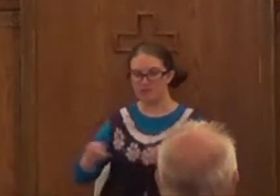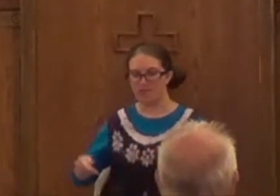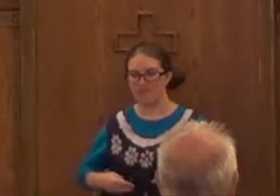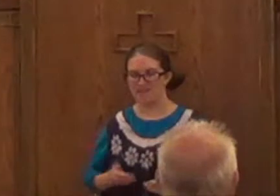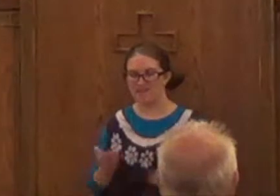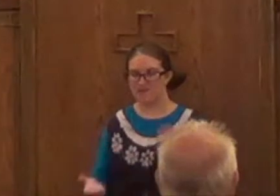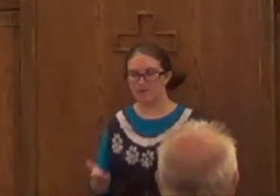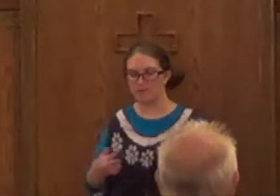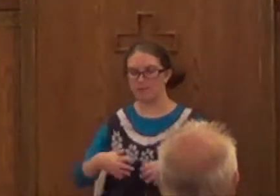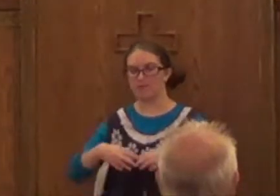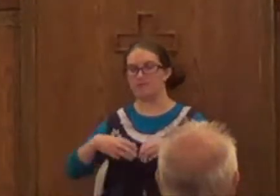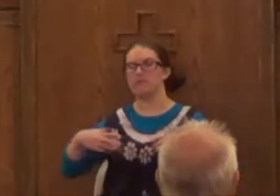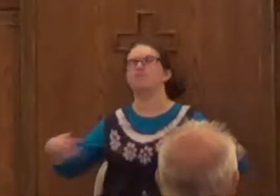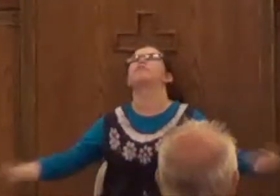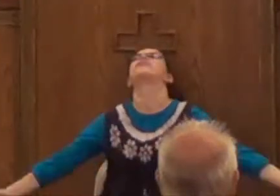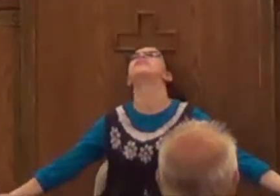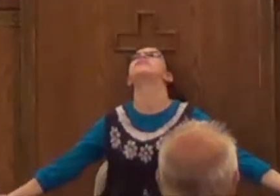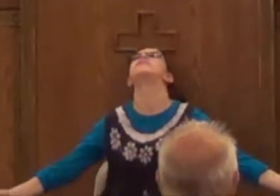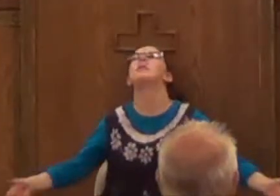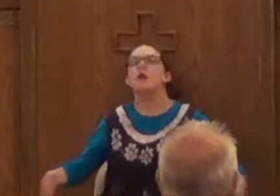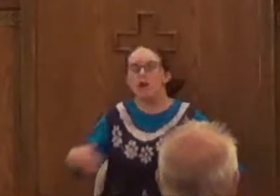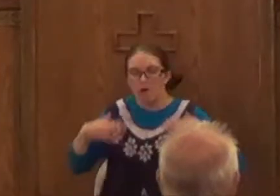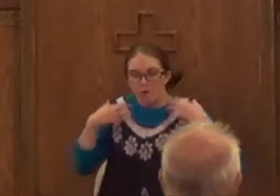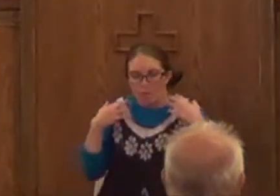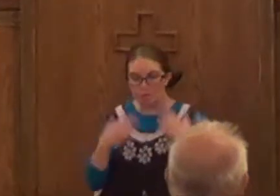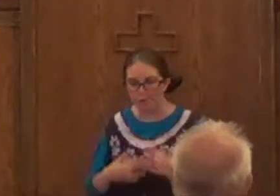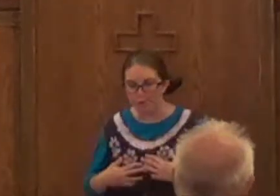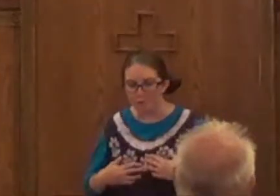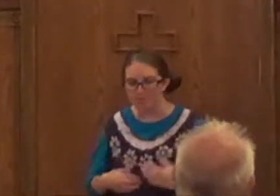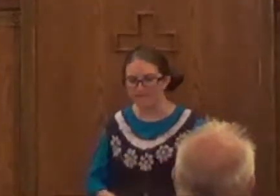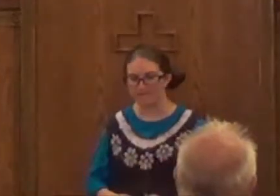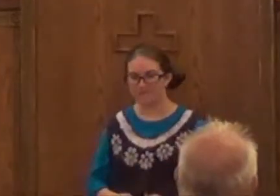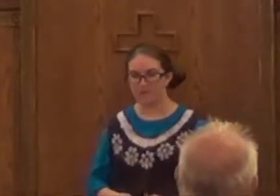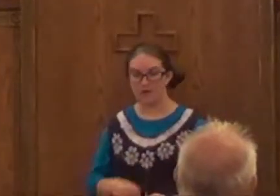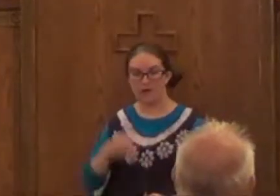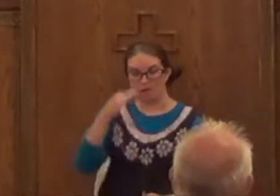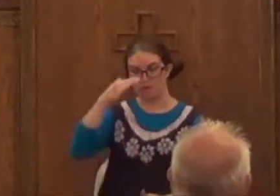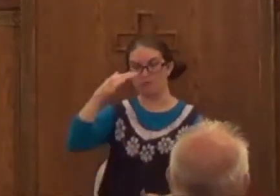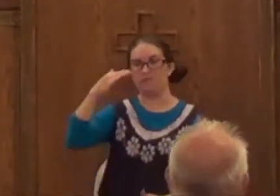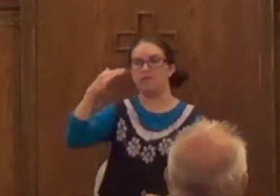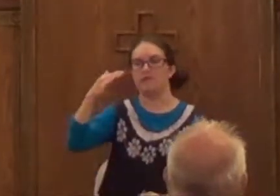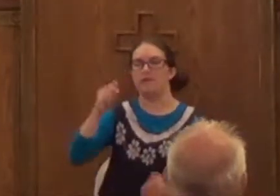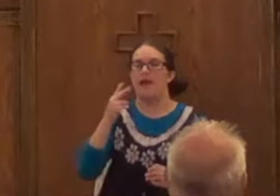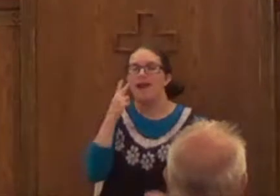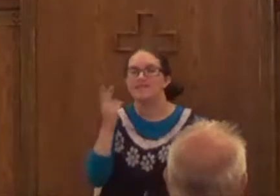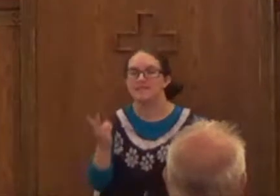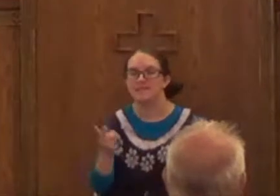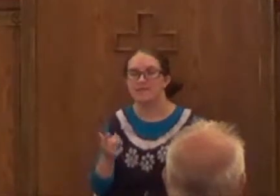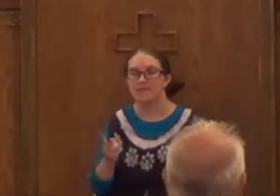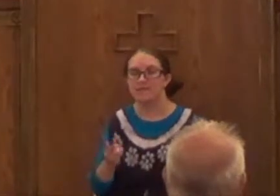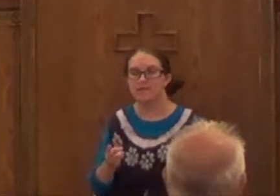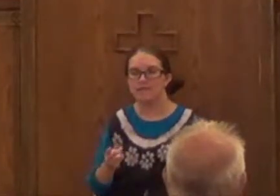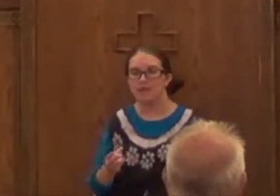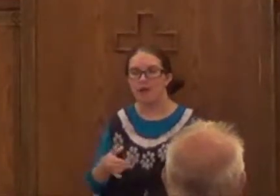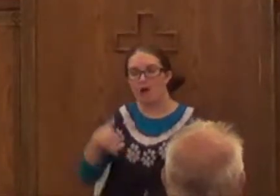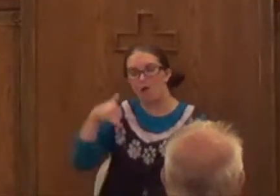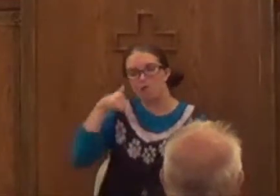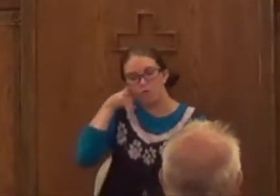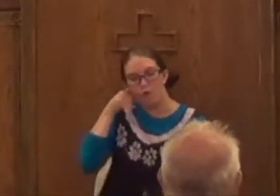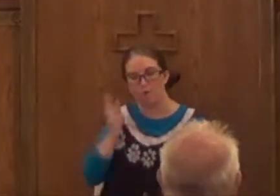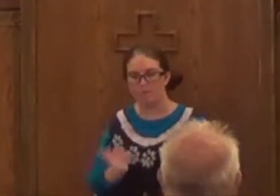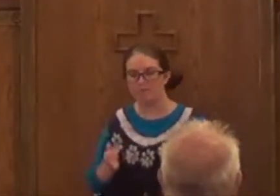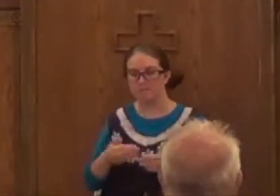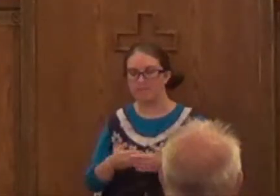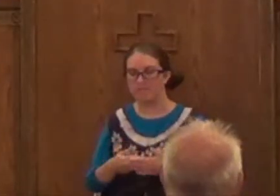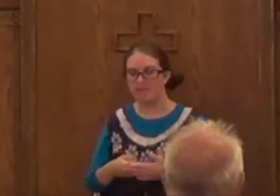probably about to pass out, breathing heavy. And then I look off in the distance, and I see the foam pit.